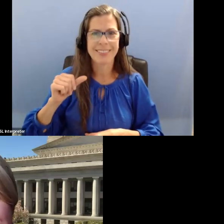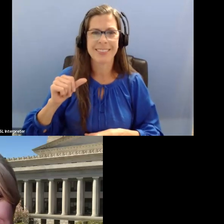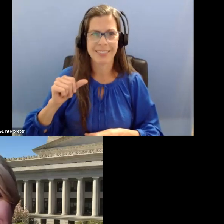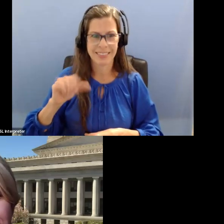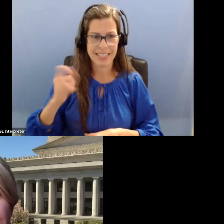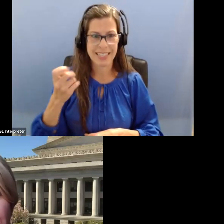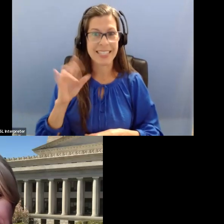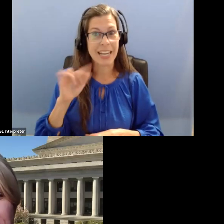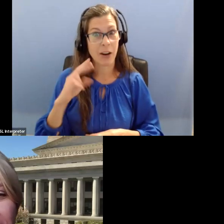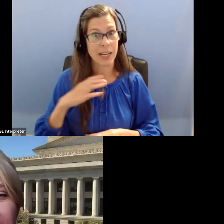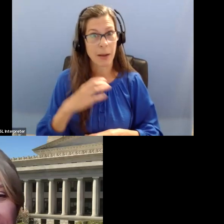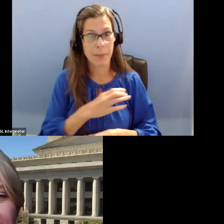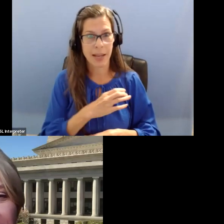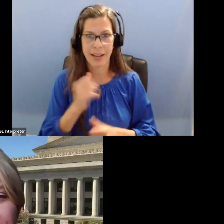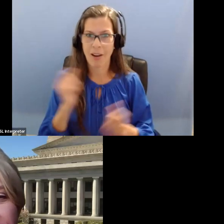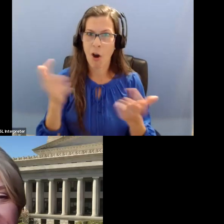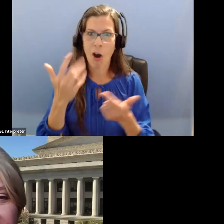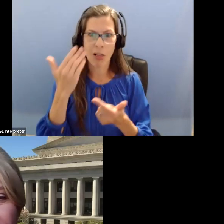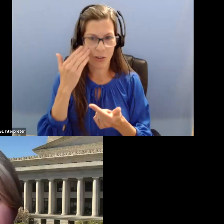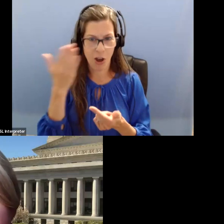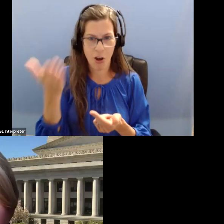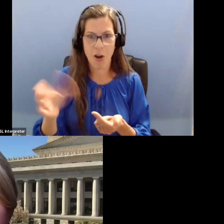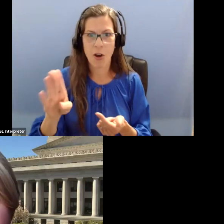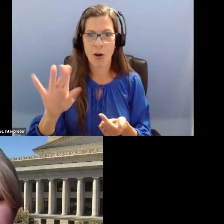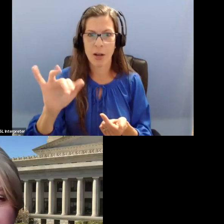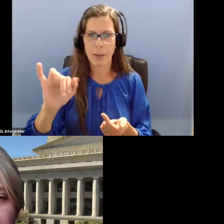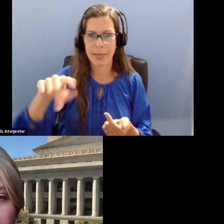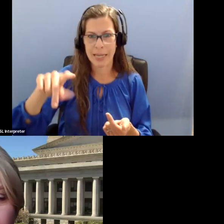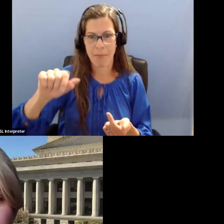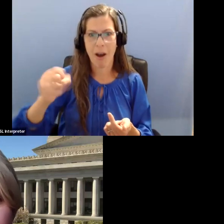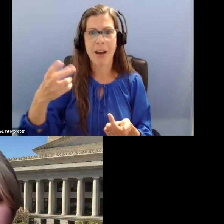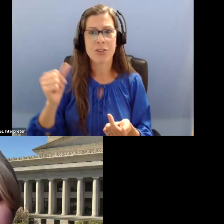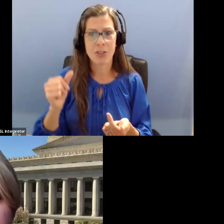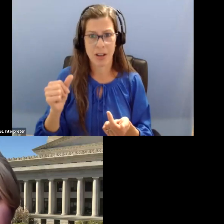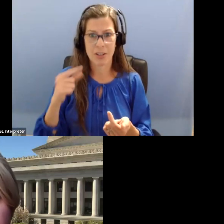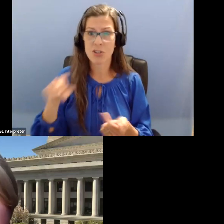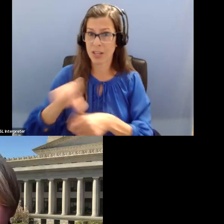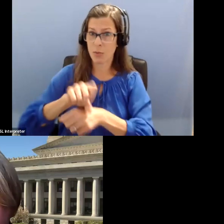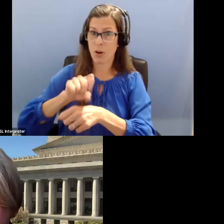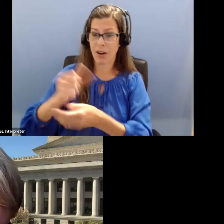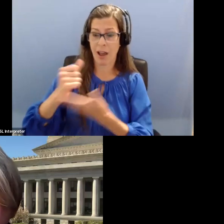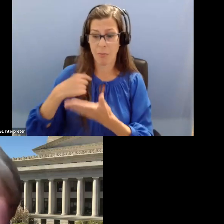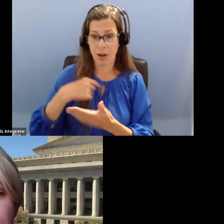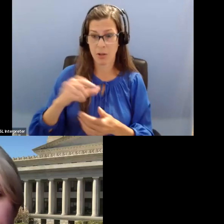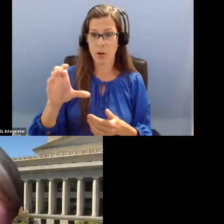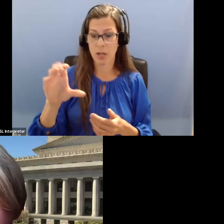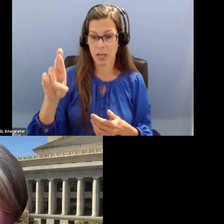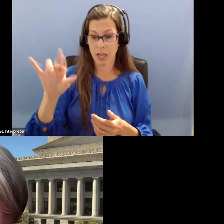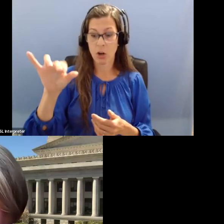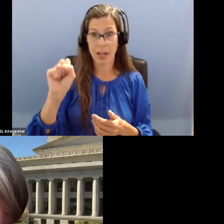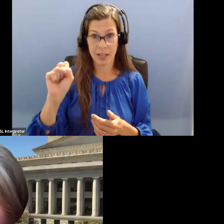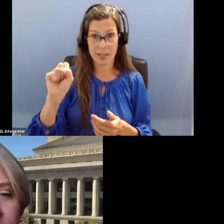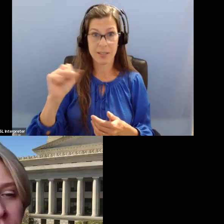She has done a great job being an inclusive leader for us in the CRIS and does a lot of work with our lived experience committee